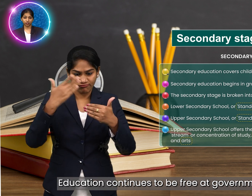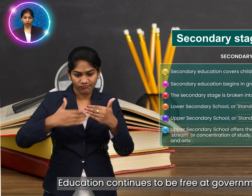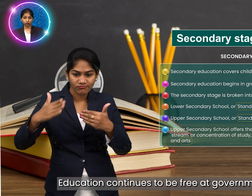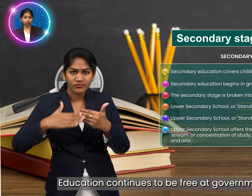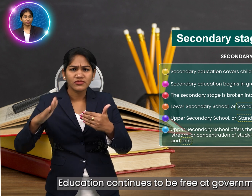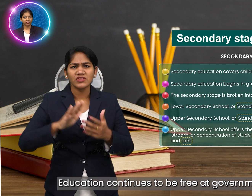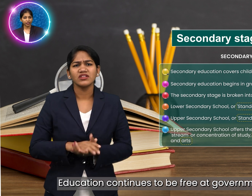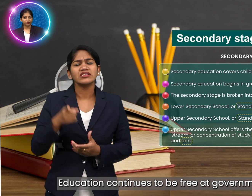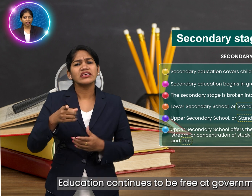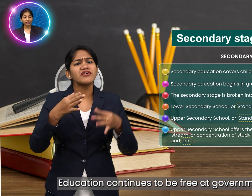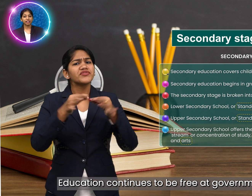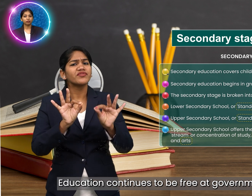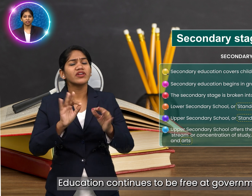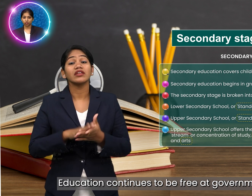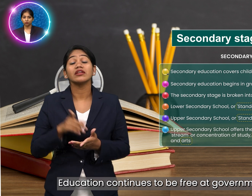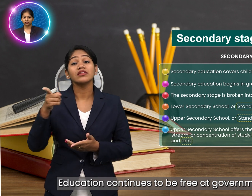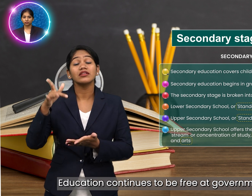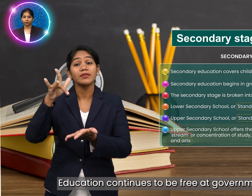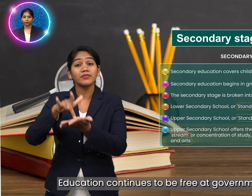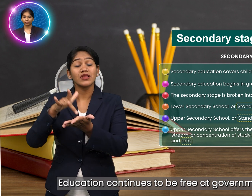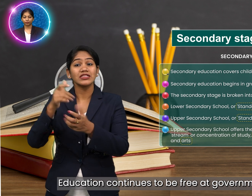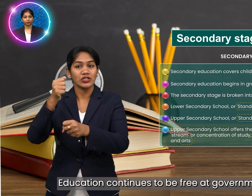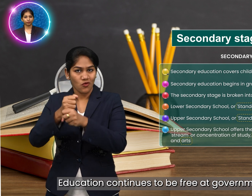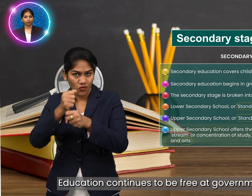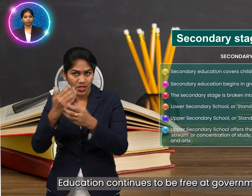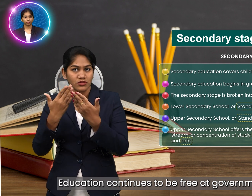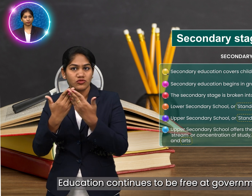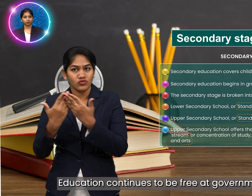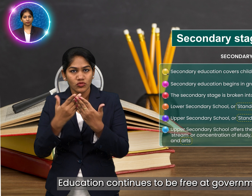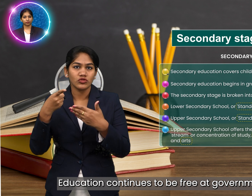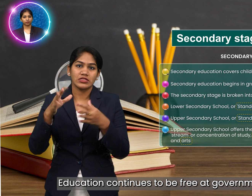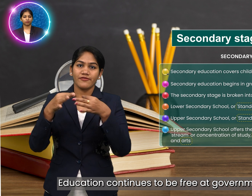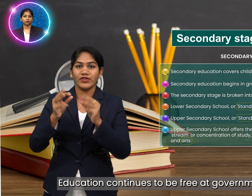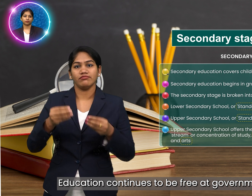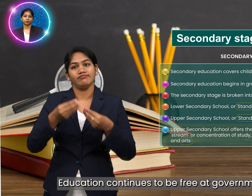Education continues to be free at government schools,